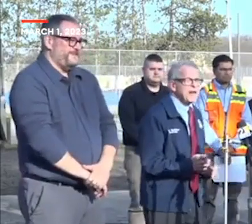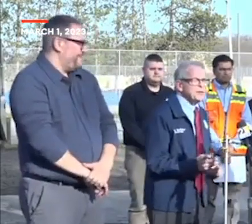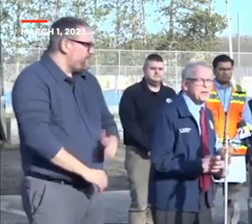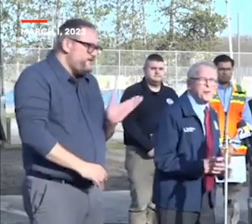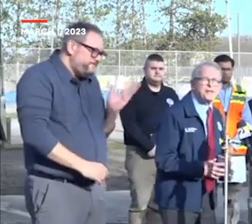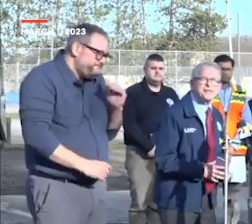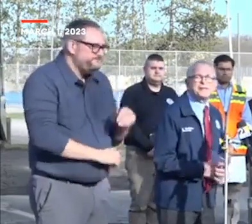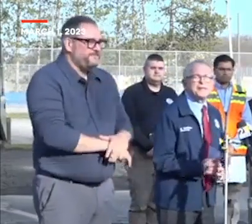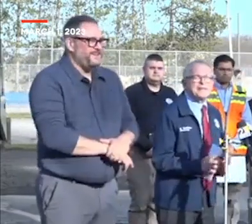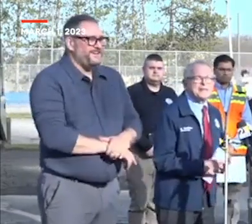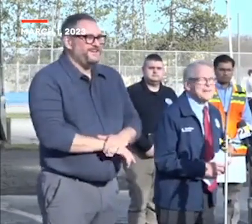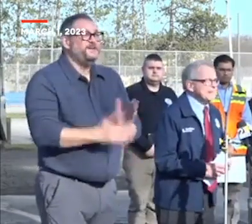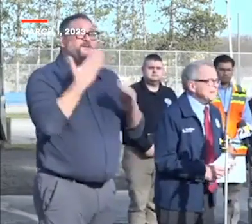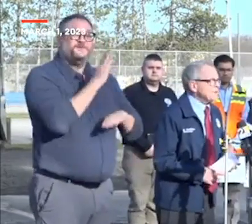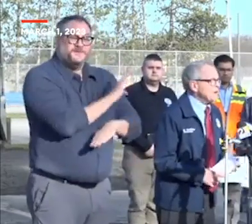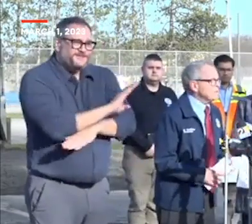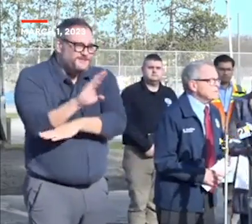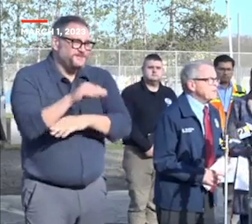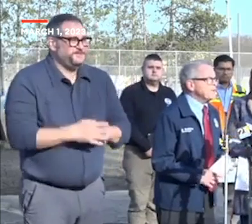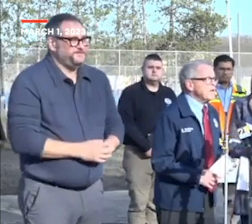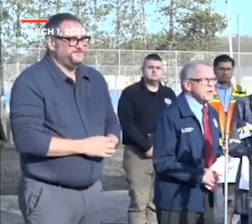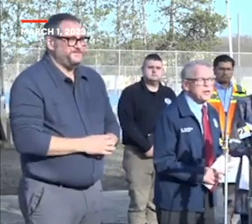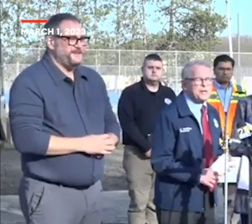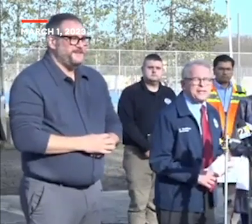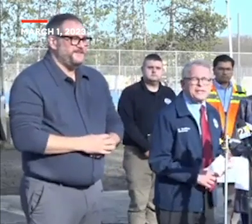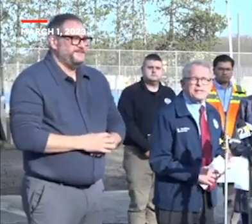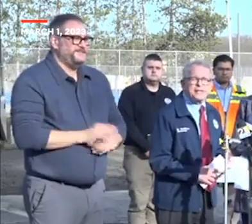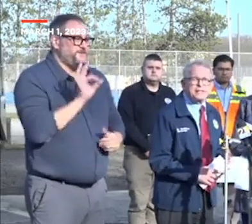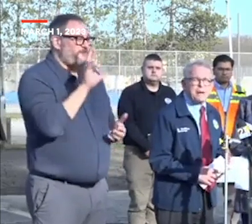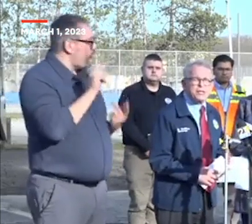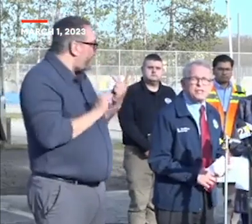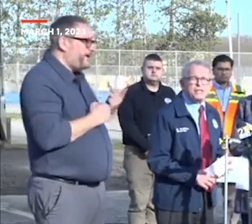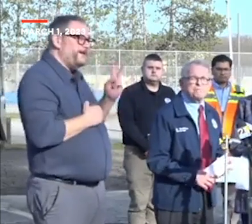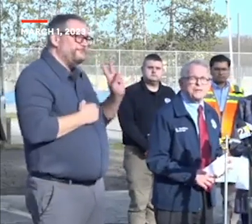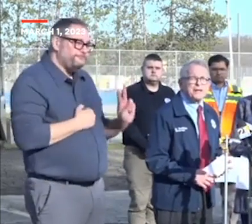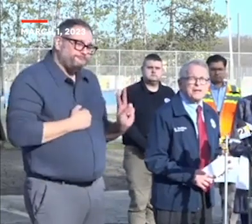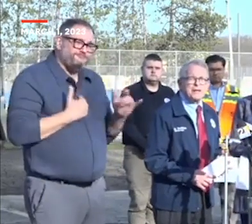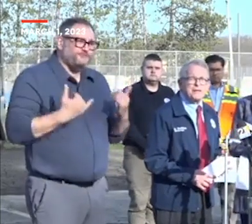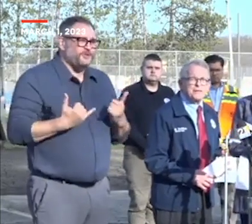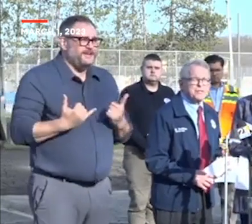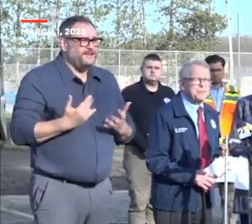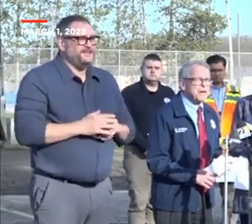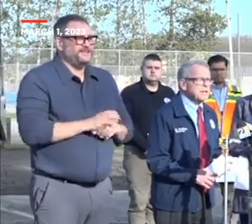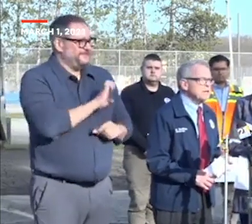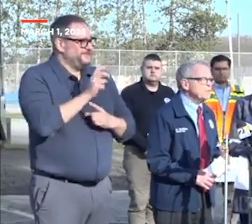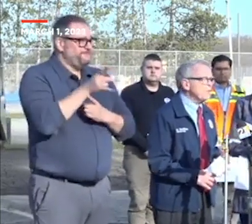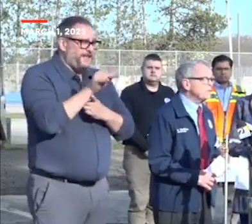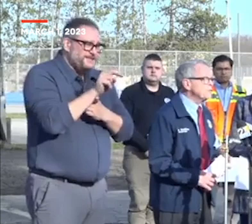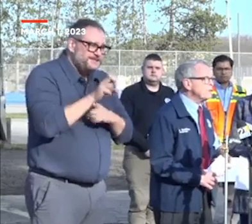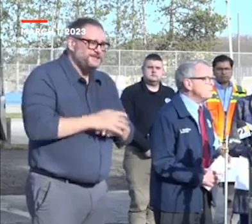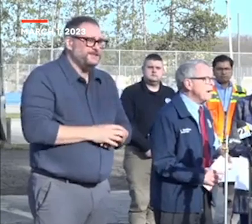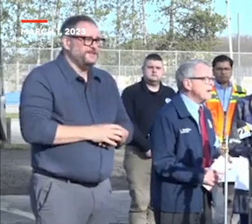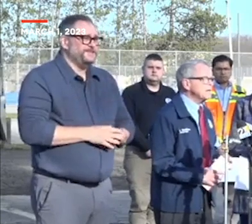Well, good afternoon, everyone. Fran and I have spent the day here in East Palestine. I think this is my